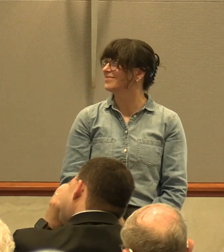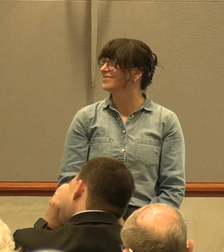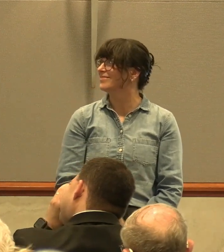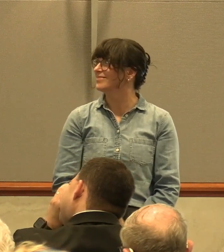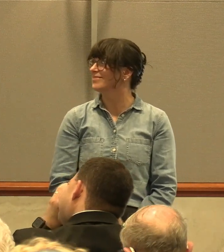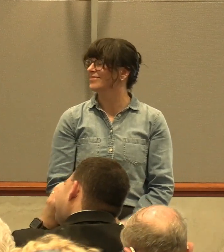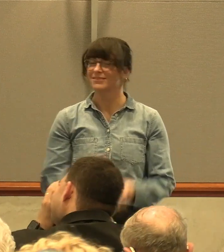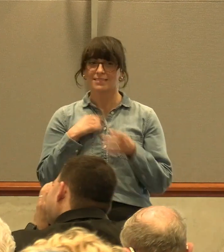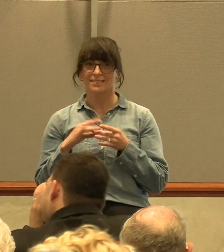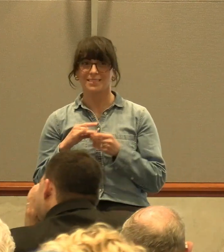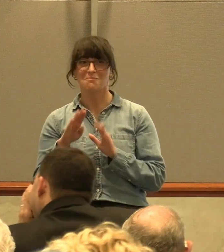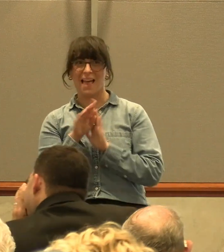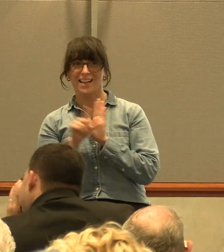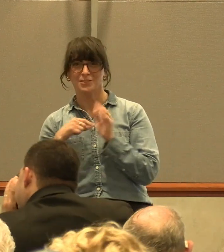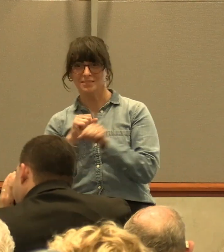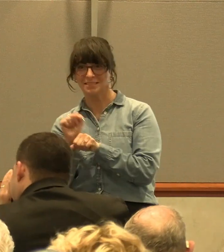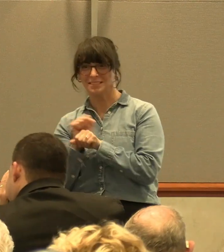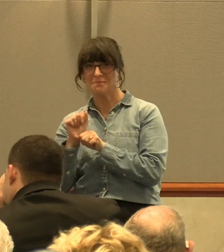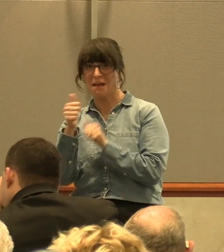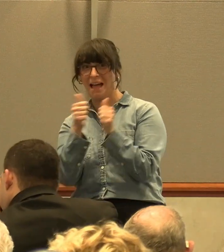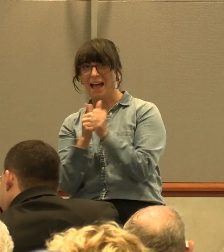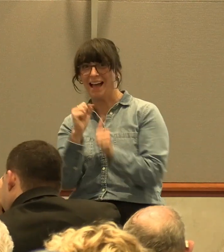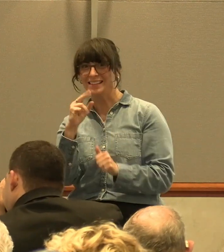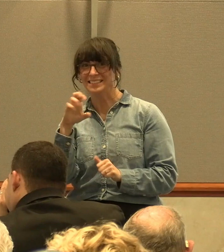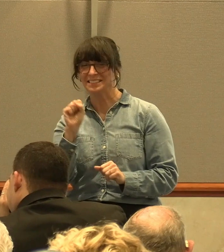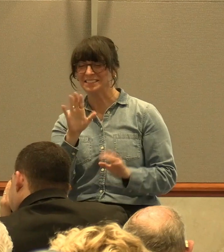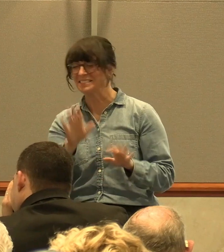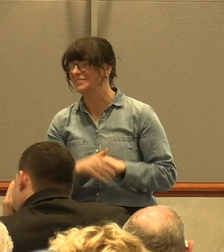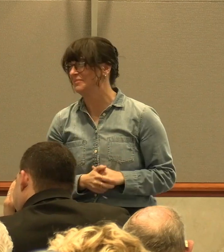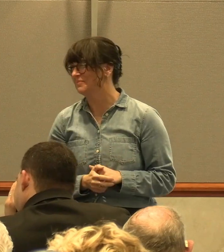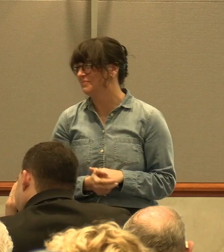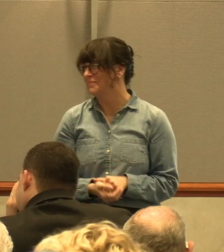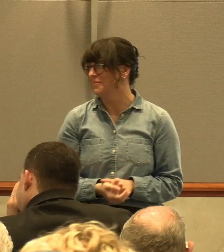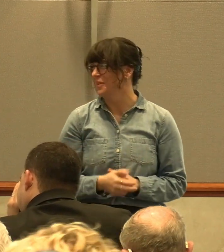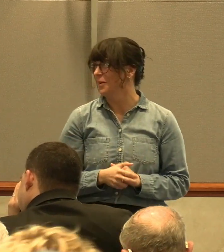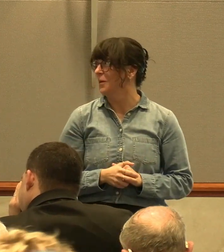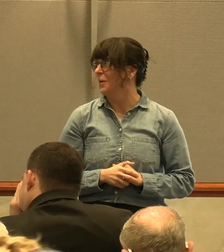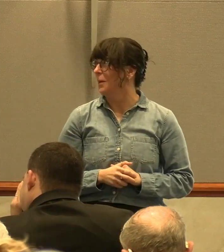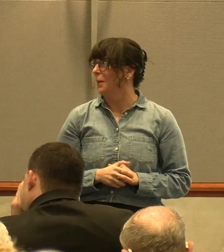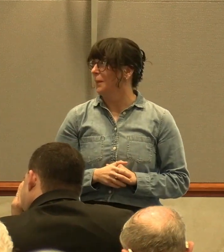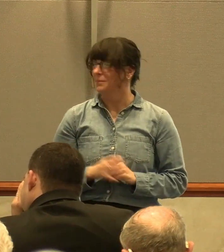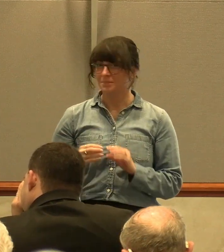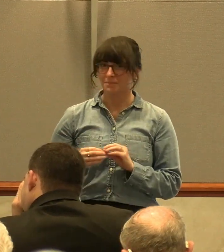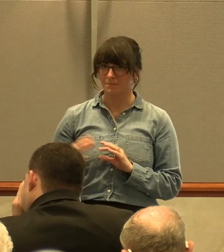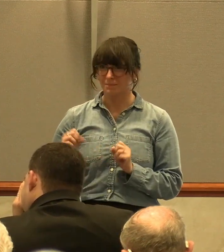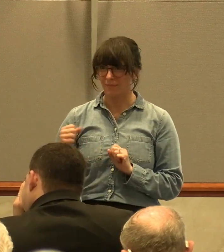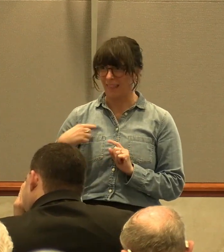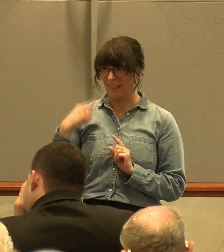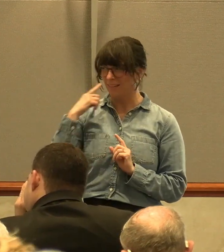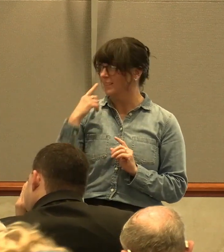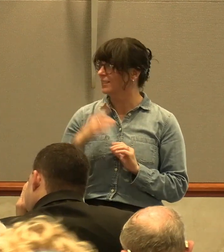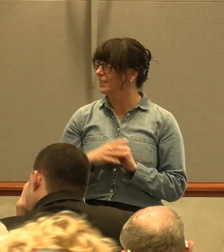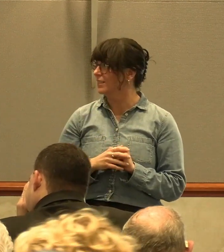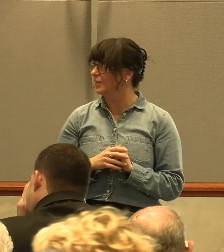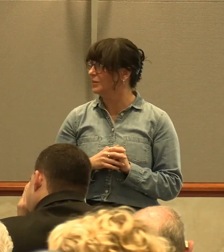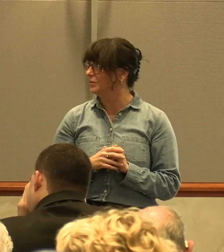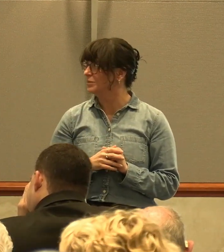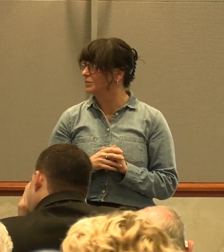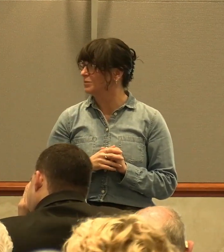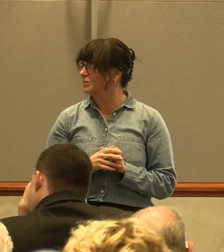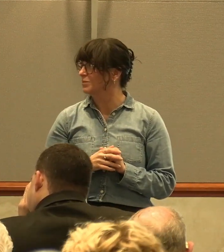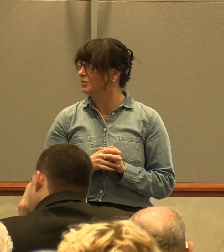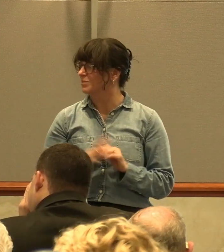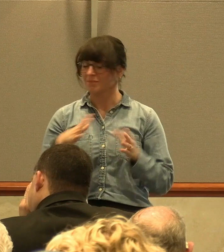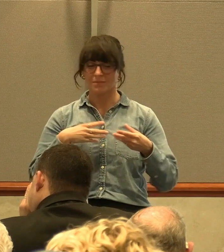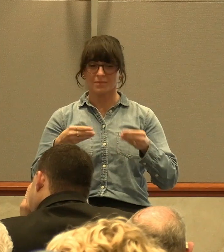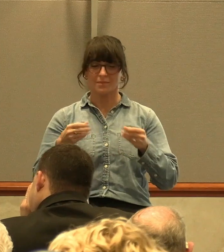Backstage, we're the stage crew. You start. Yeah, I do. You do. Okay. I think it's with hello, but